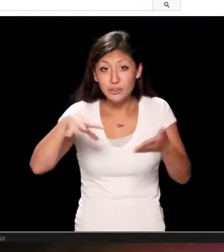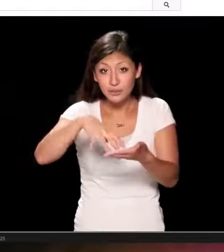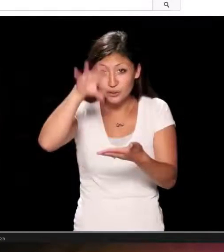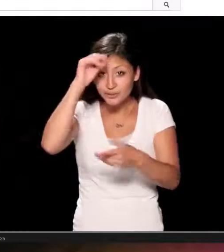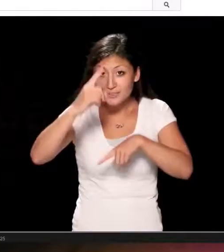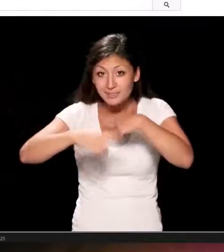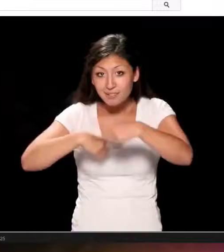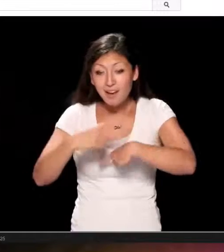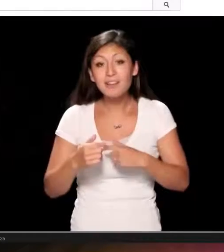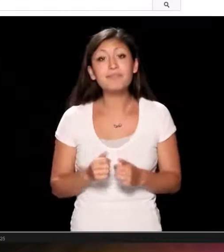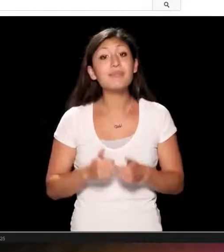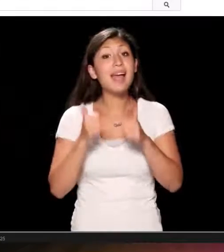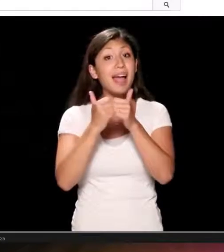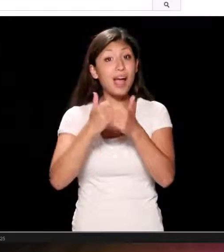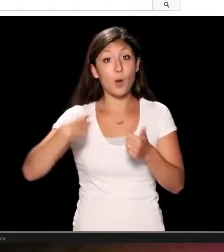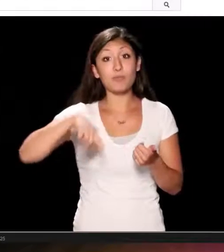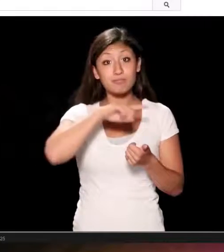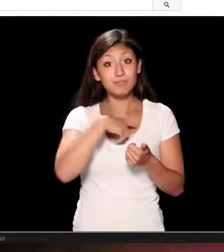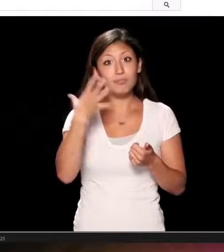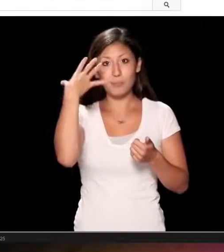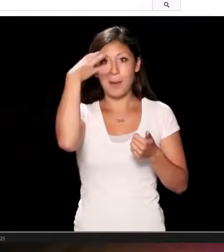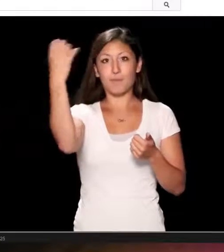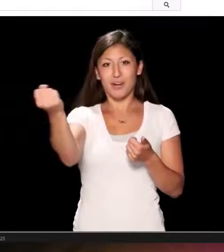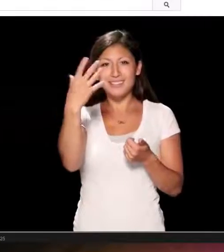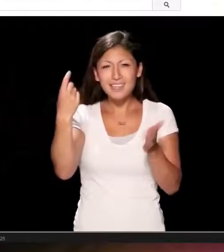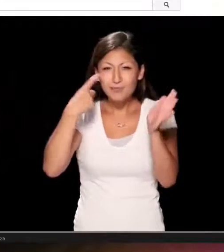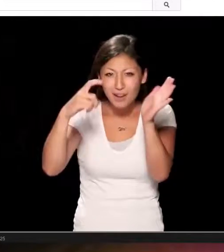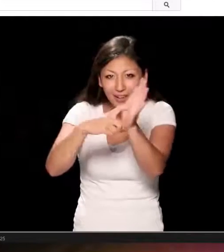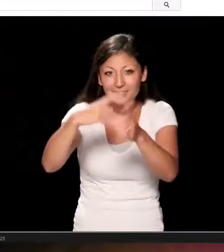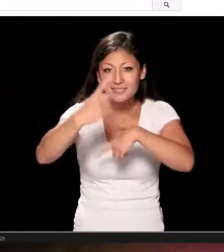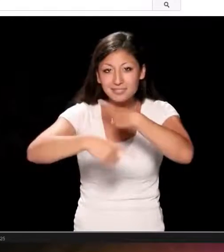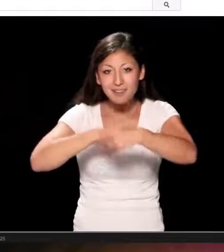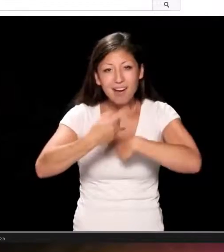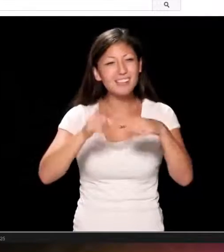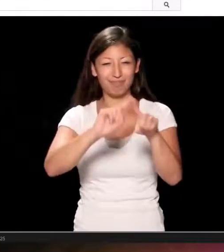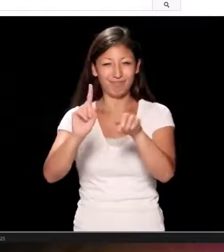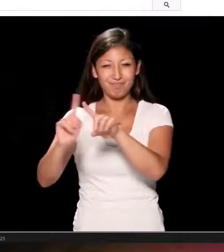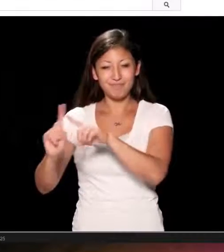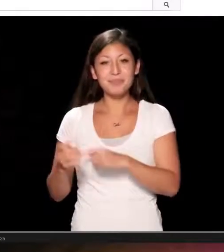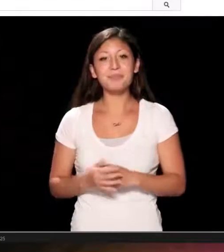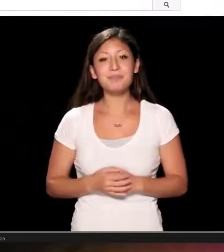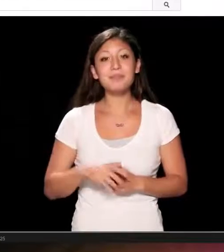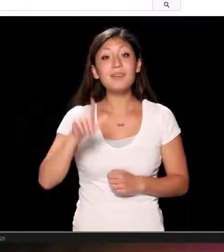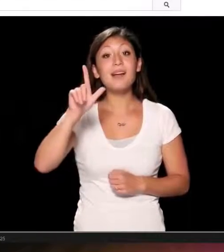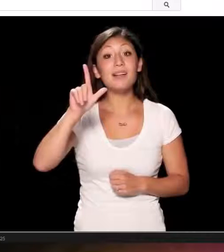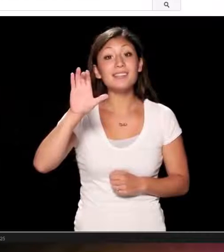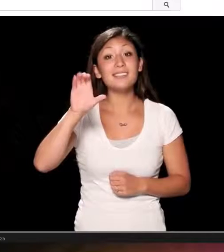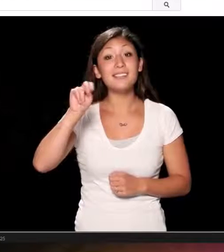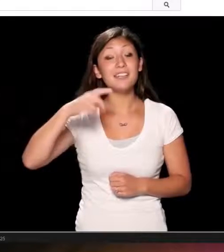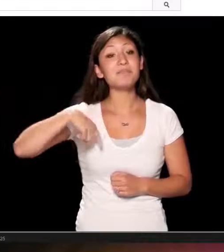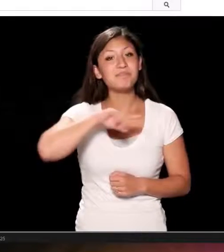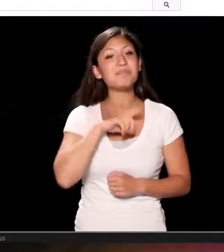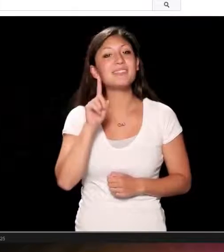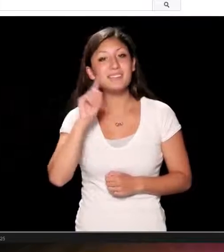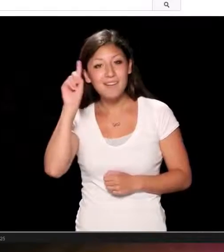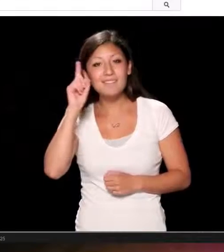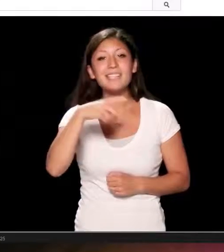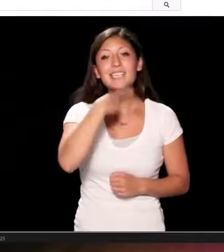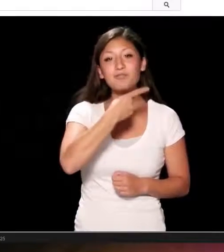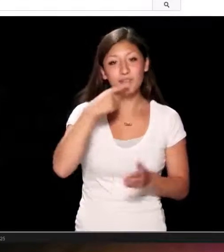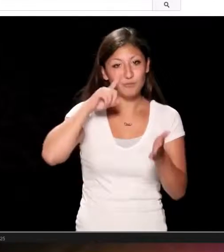grammar, educating children about sign language, and our memory to recognize signs